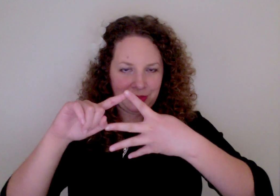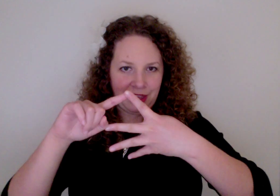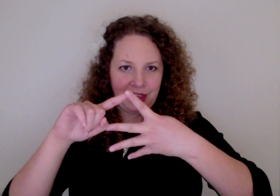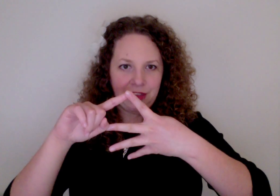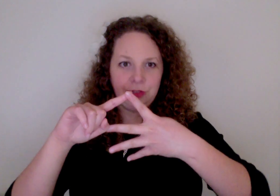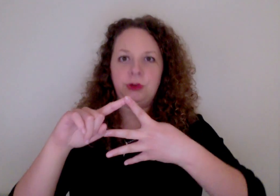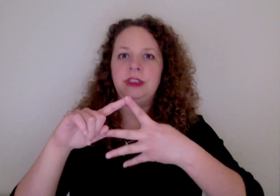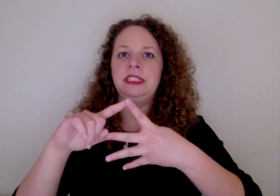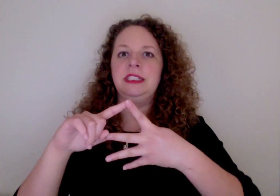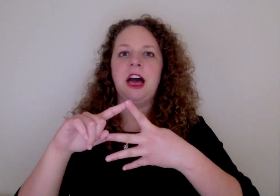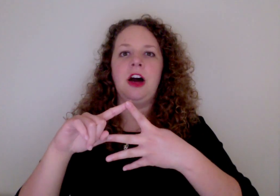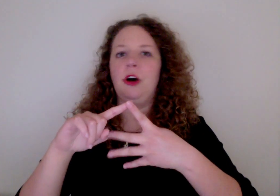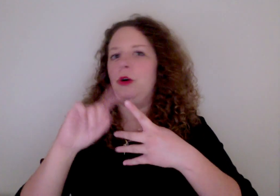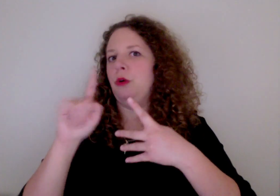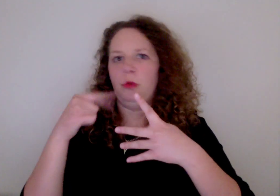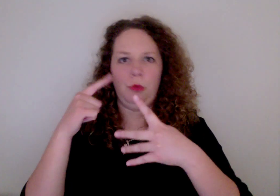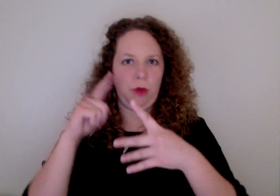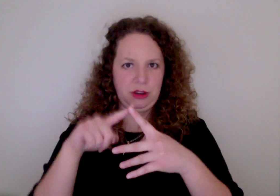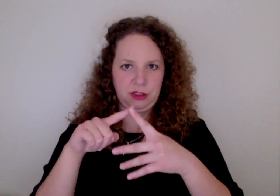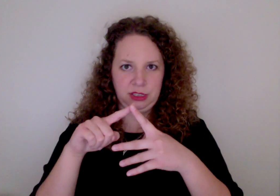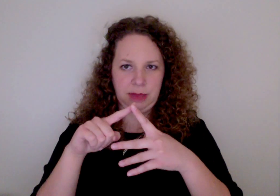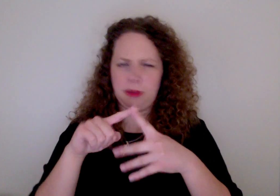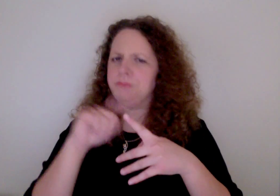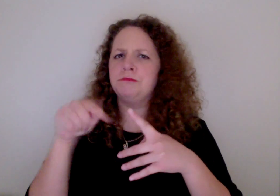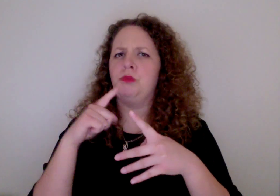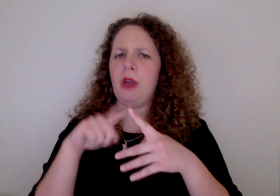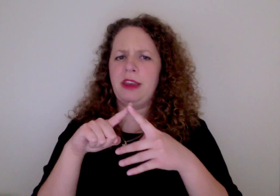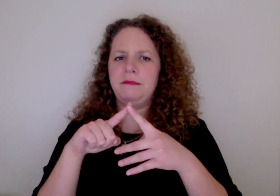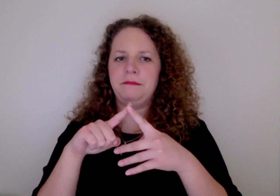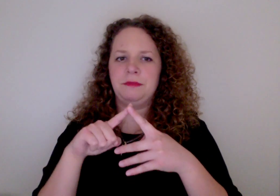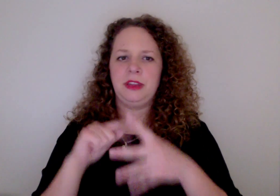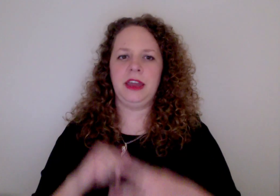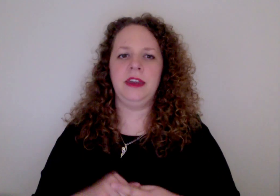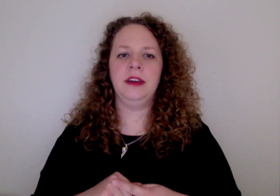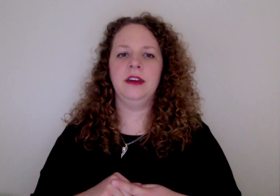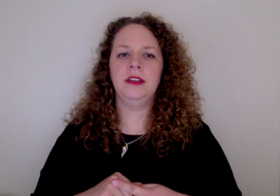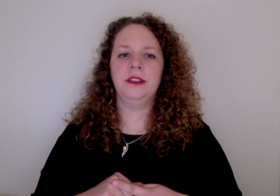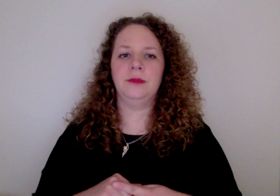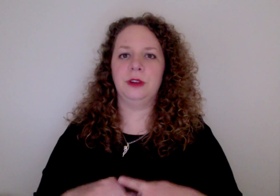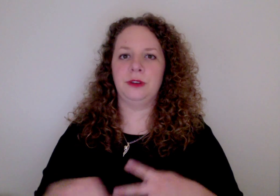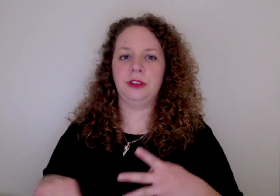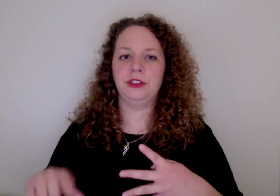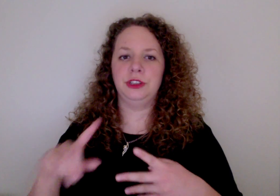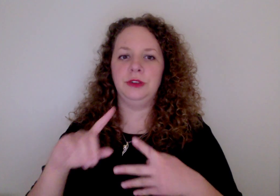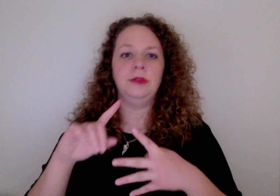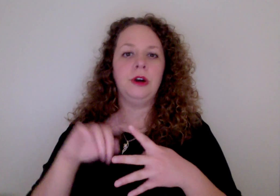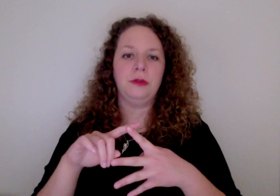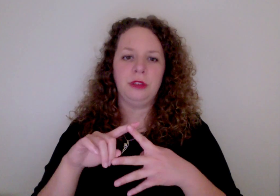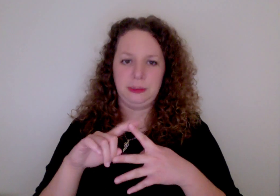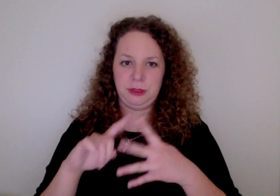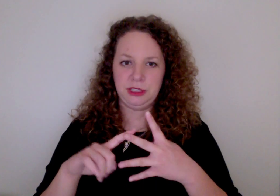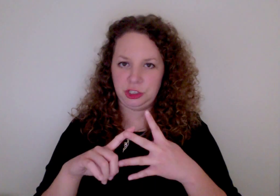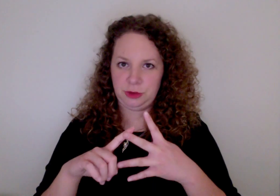Okay, so we're going to tell when did this happen? When, okay? And we are going to explain the